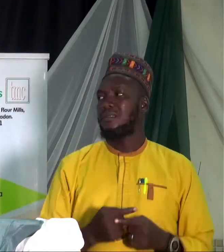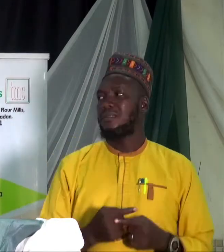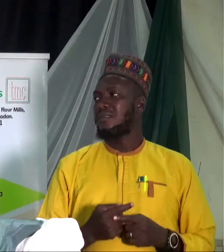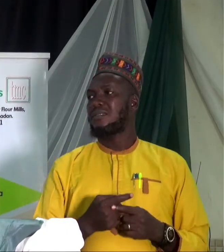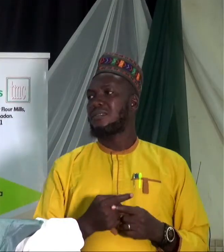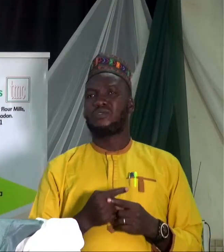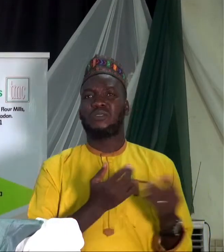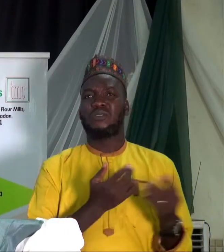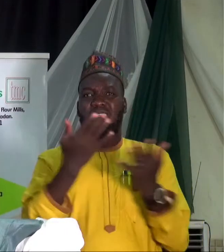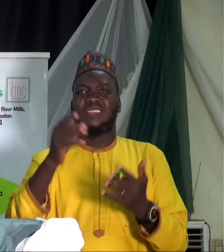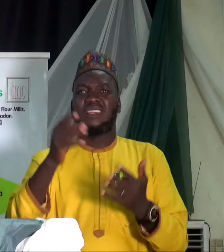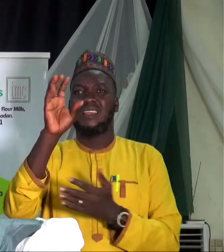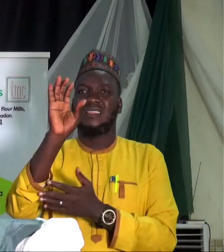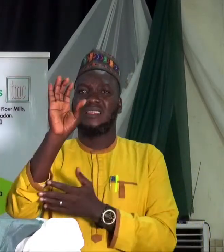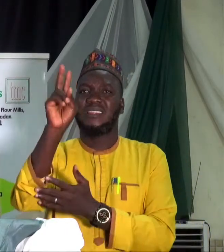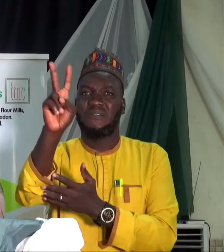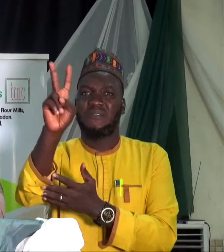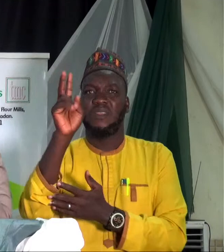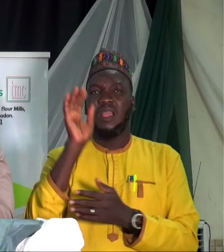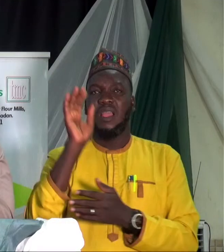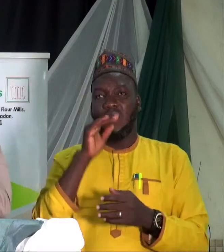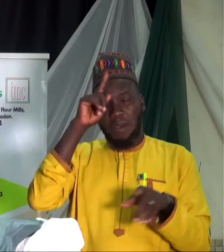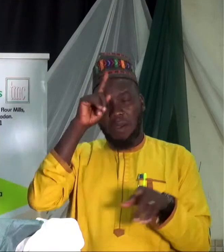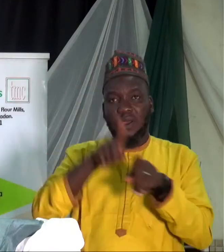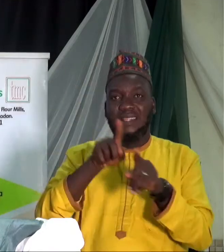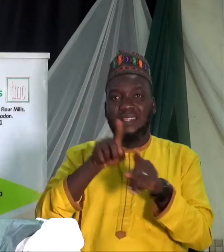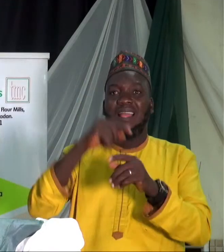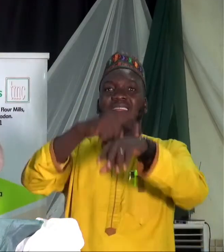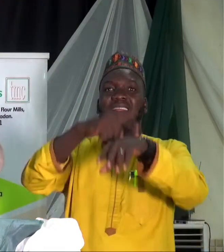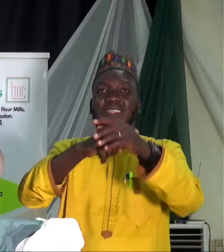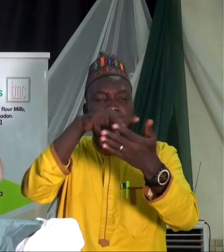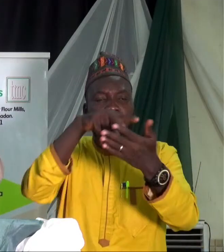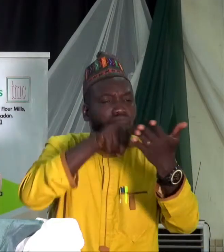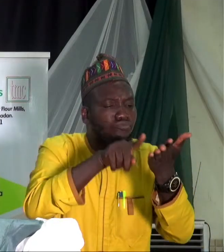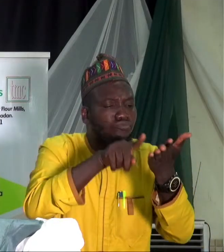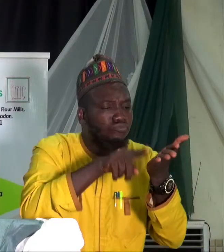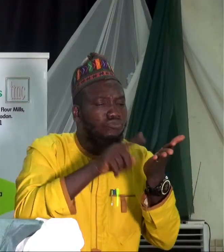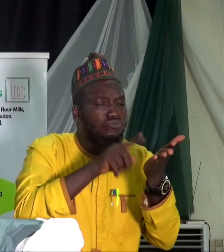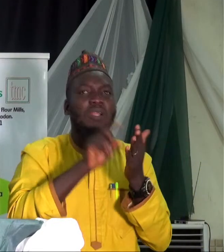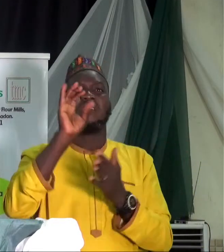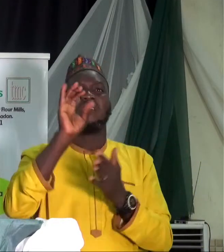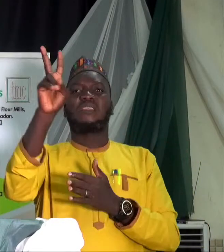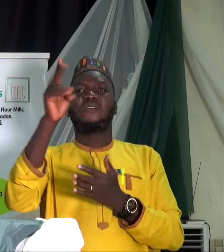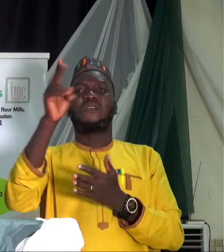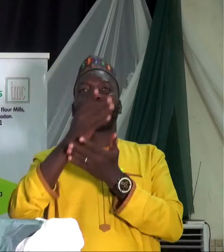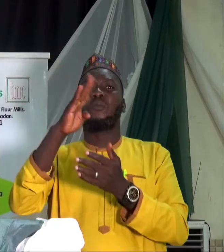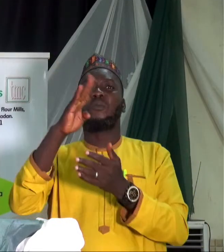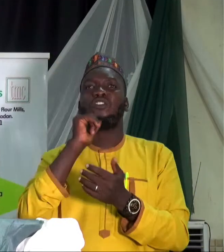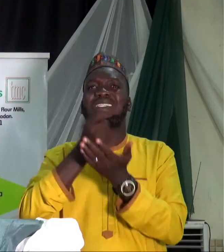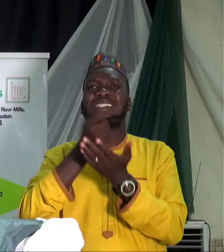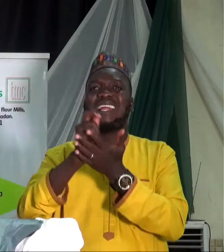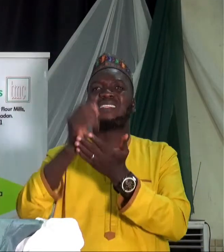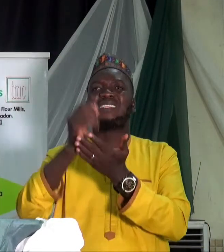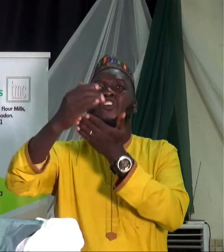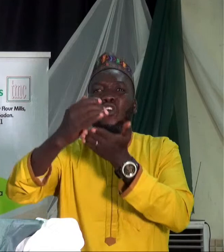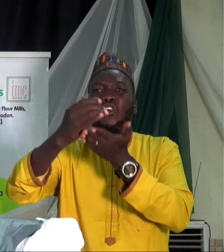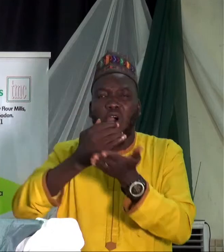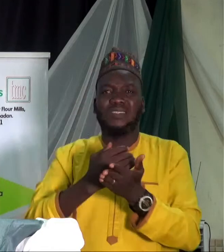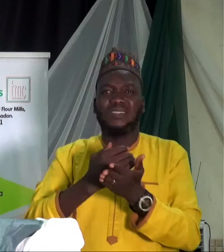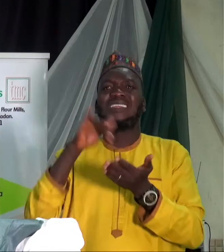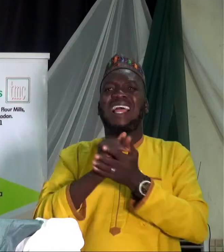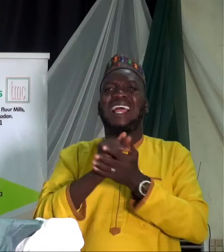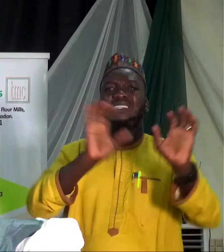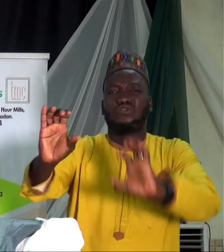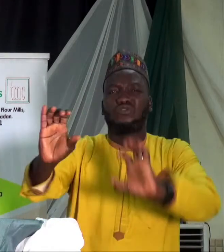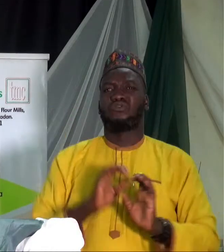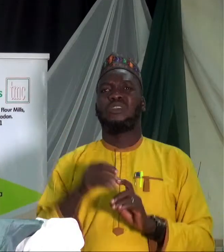kan the time ti won wo sifi ni bi te ro po si enikan o ko course to se sinu